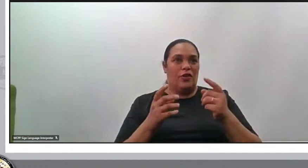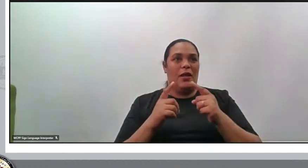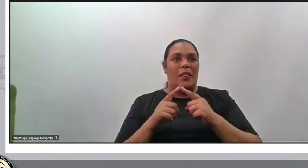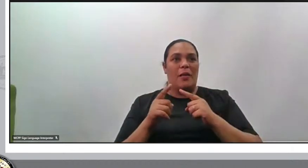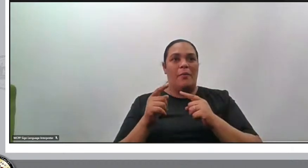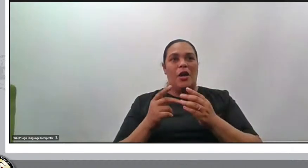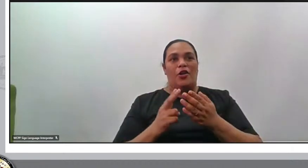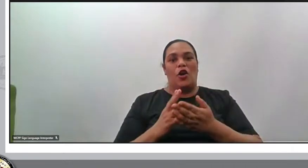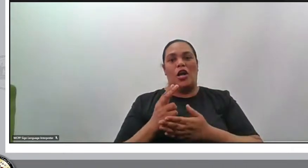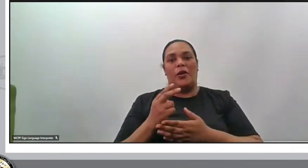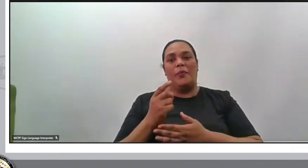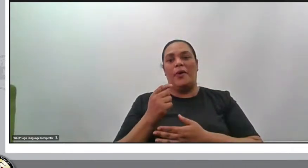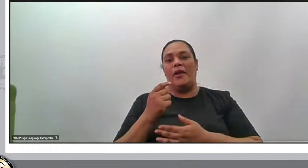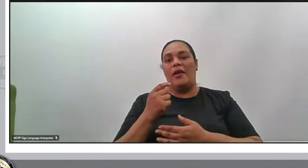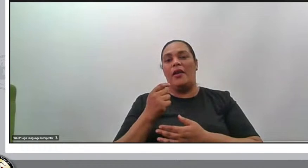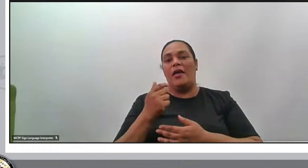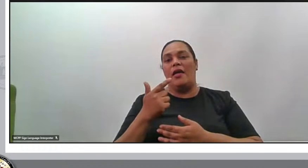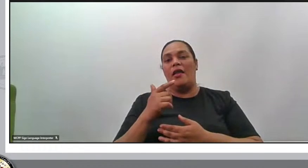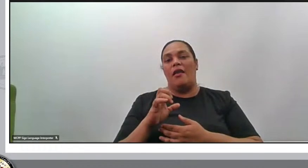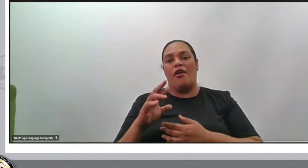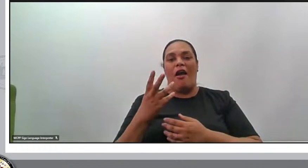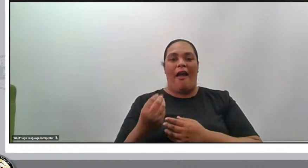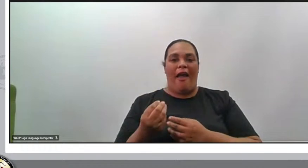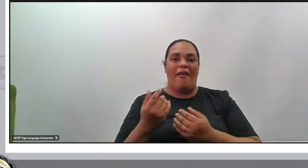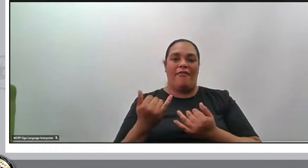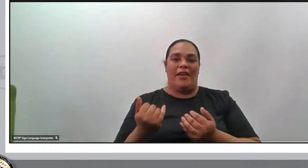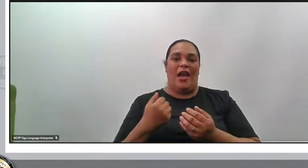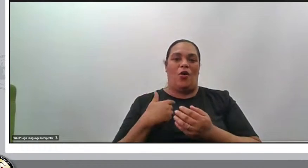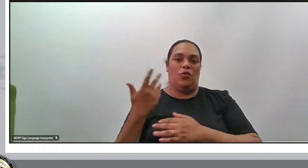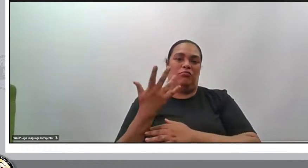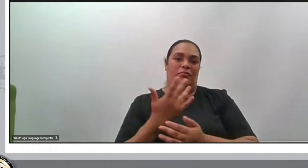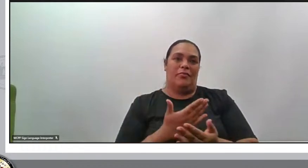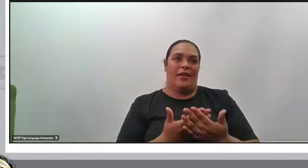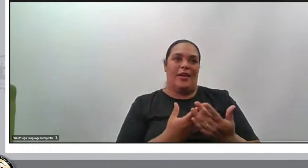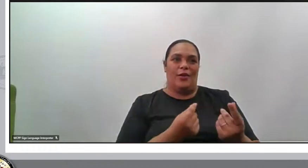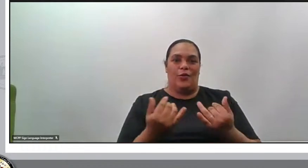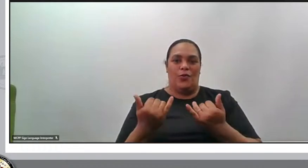Lacker, you had one, if you would like to table that now.